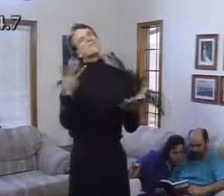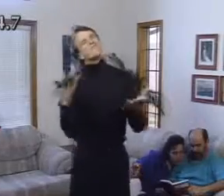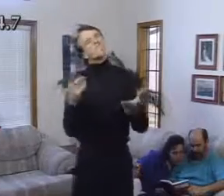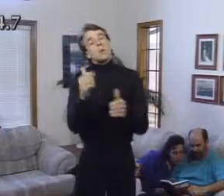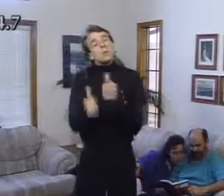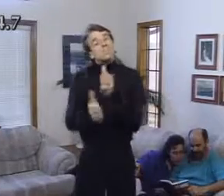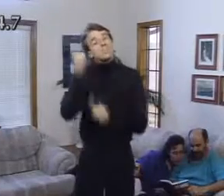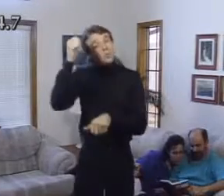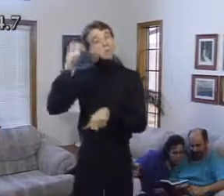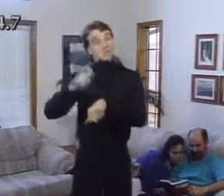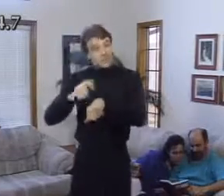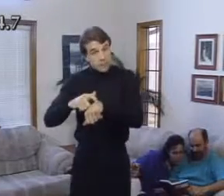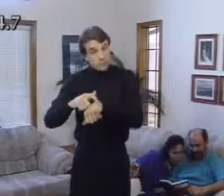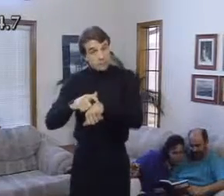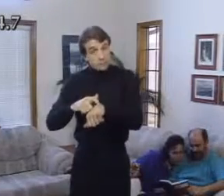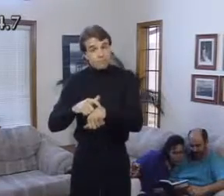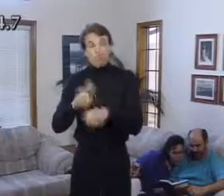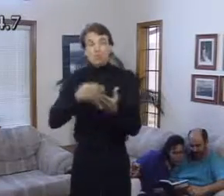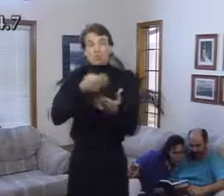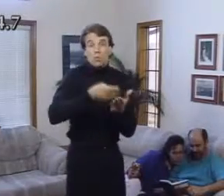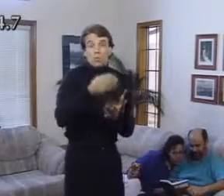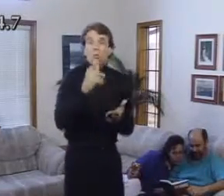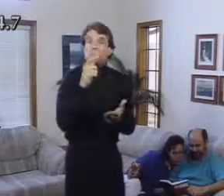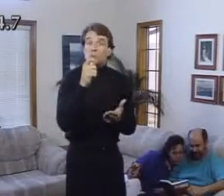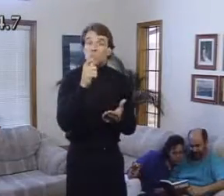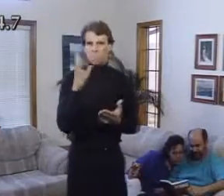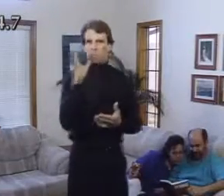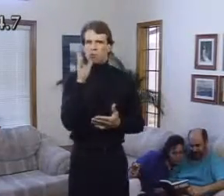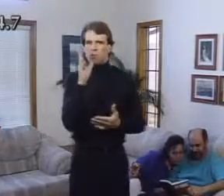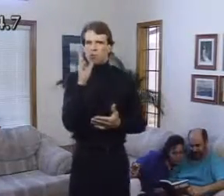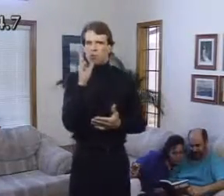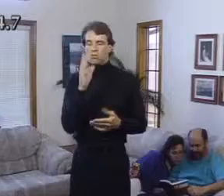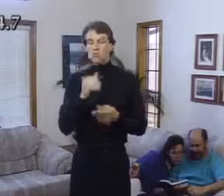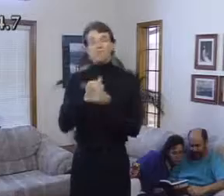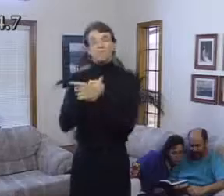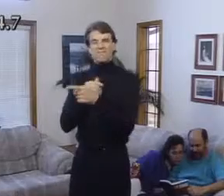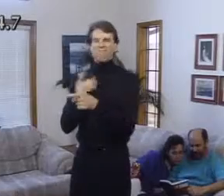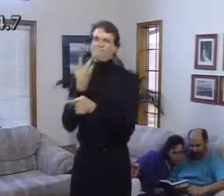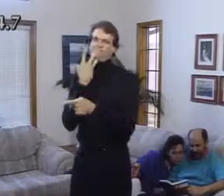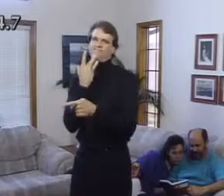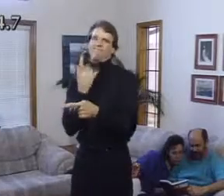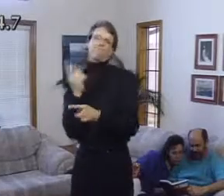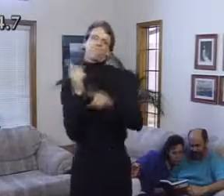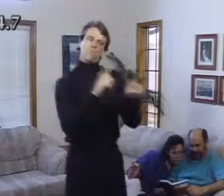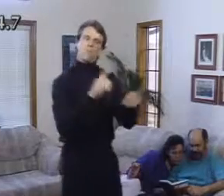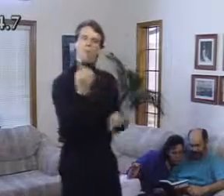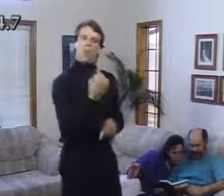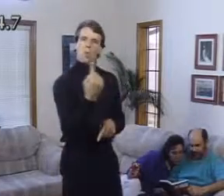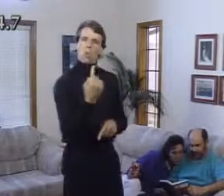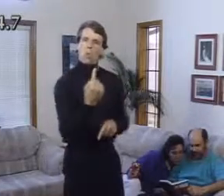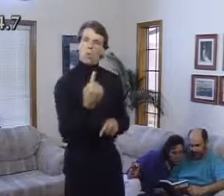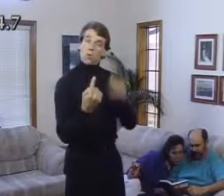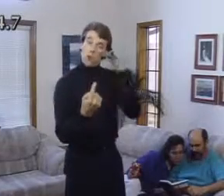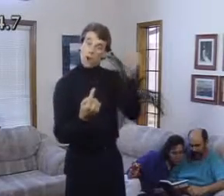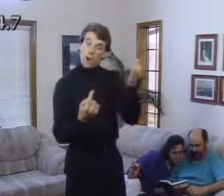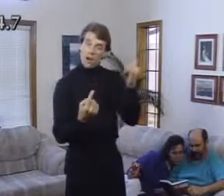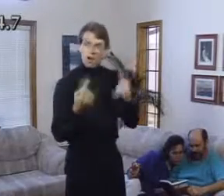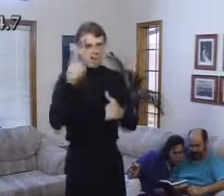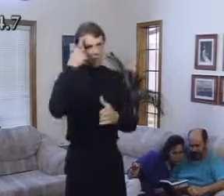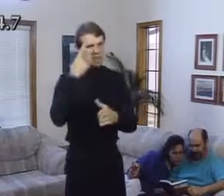Now, most times, the mother goes to the store alone. She prefers it. She tends to do